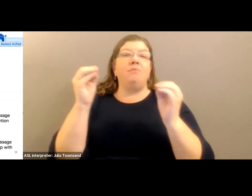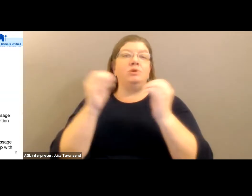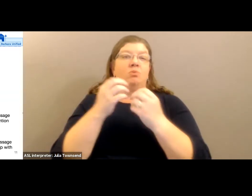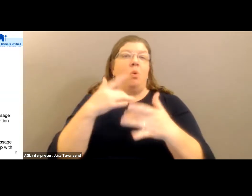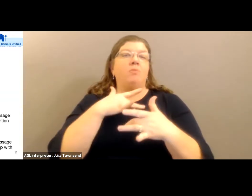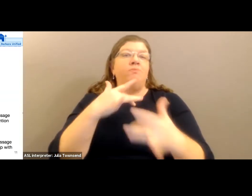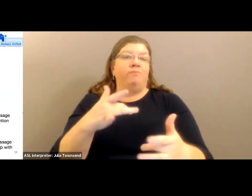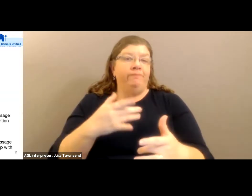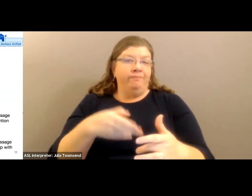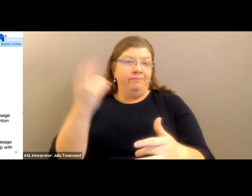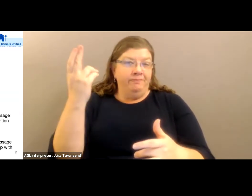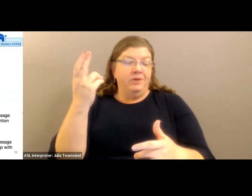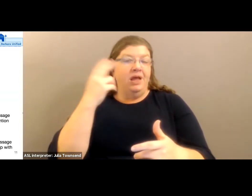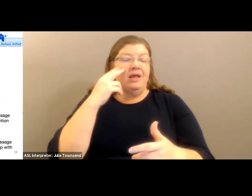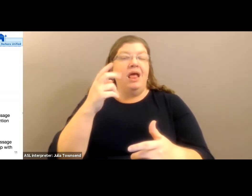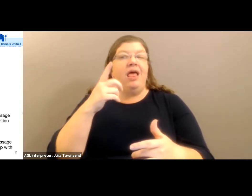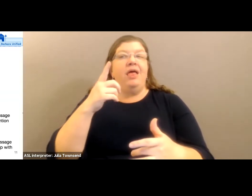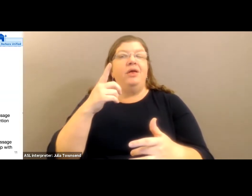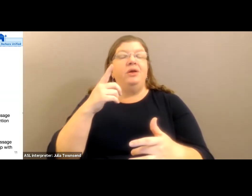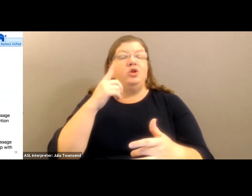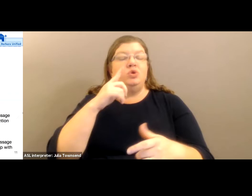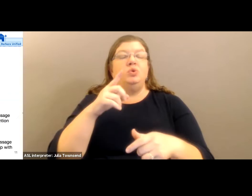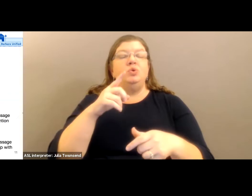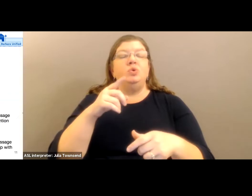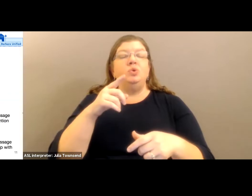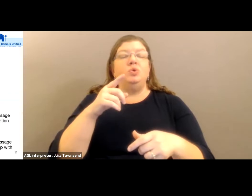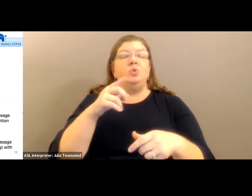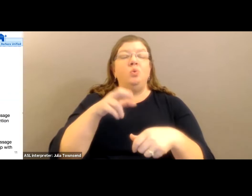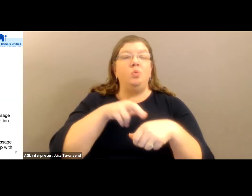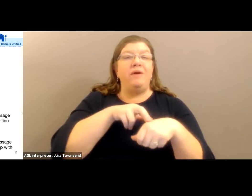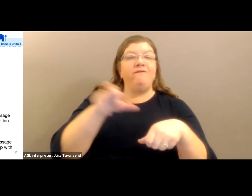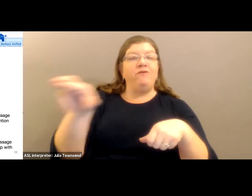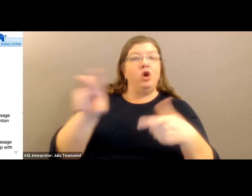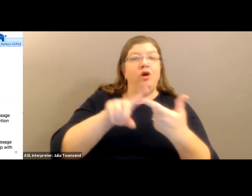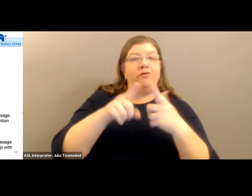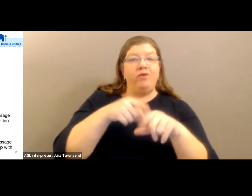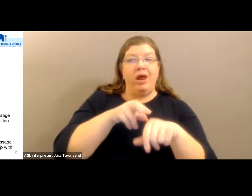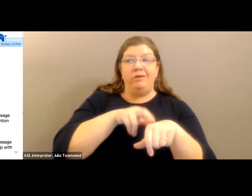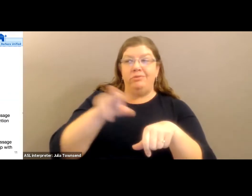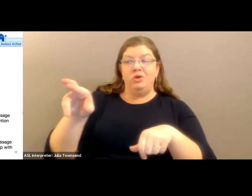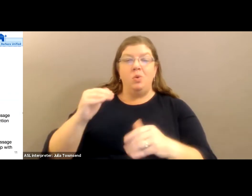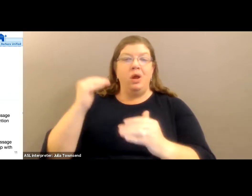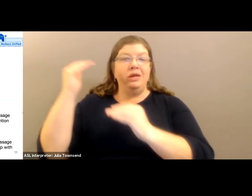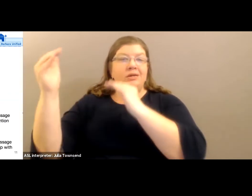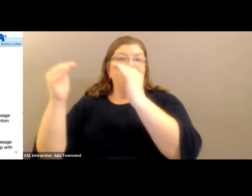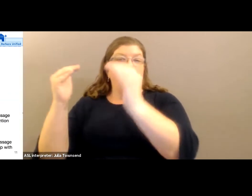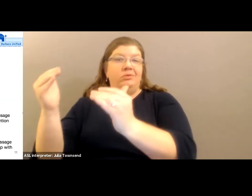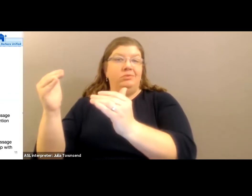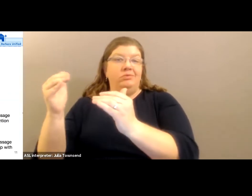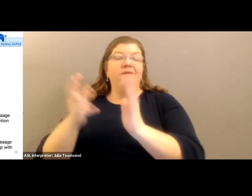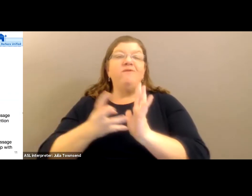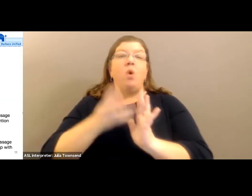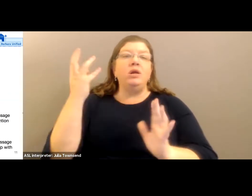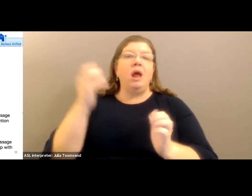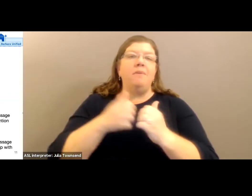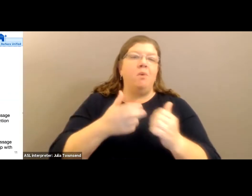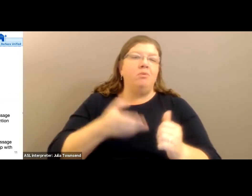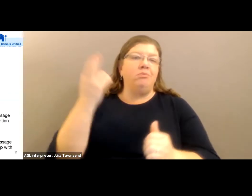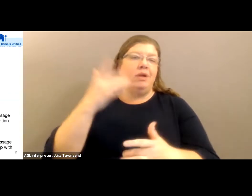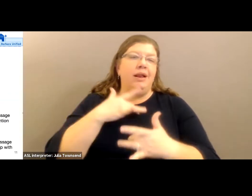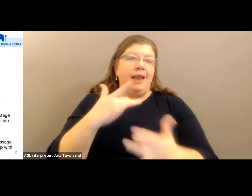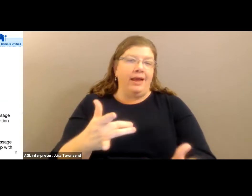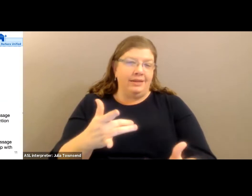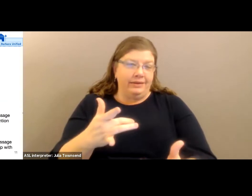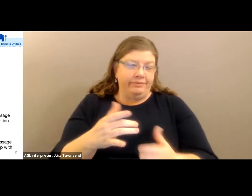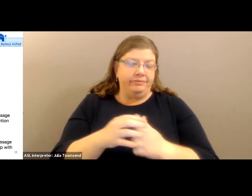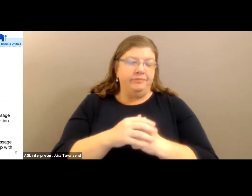as untrained students to refer to a suicidal friend to an adult, 4 times more likely. Students in the